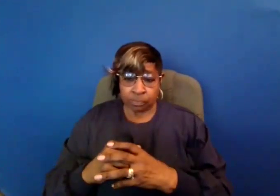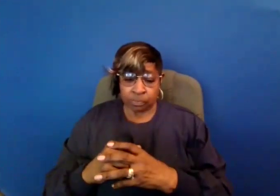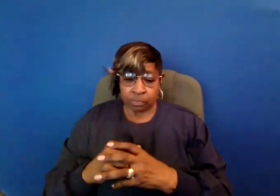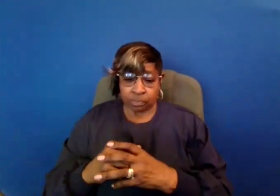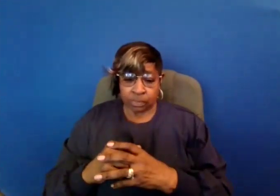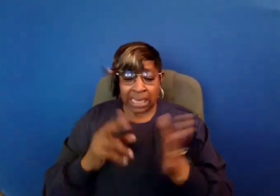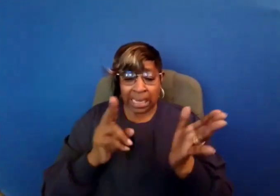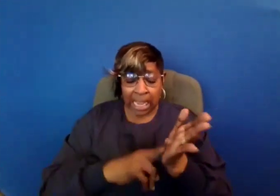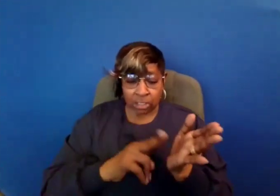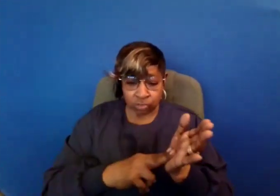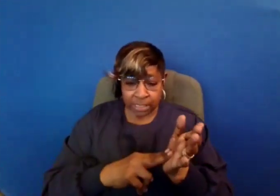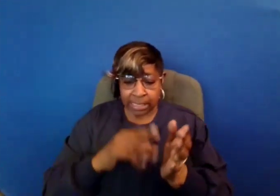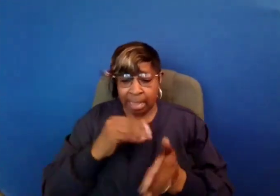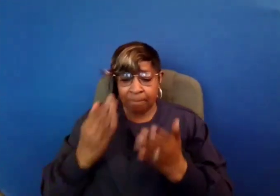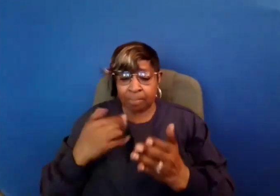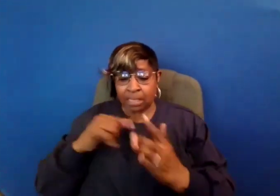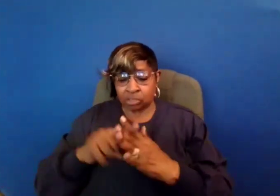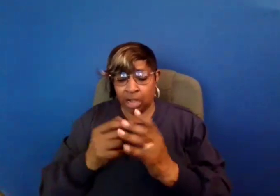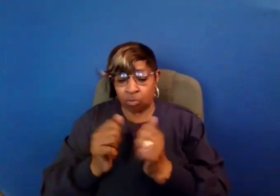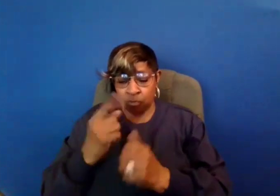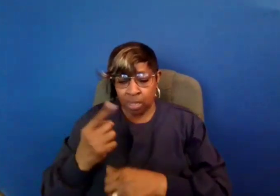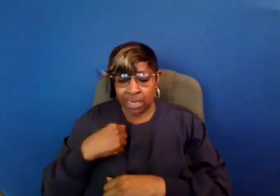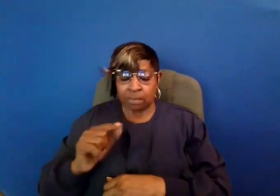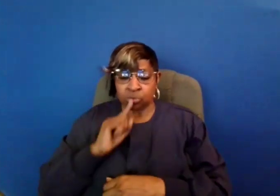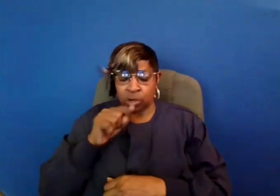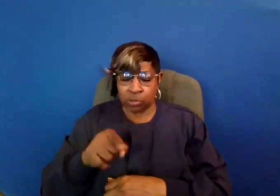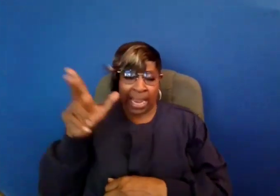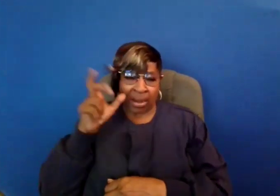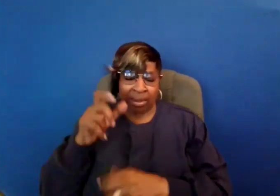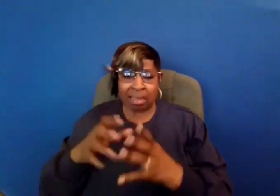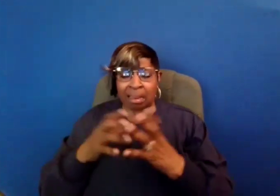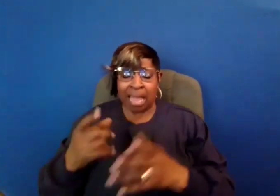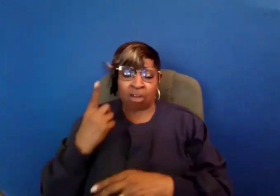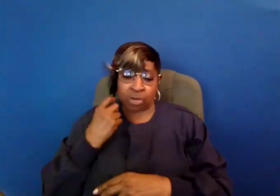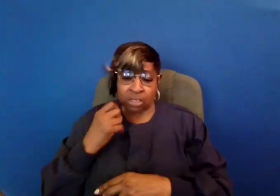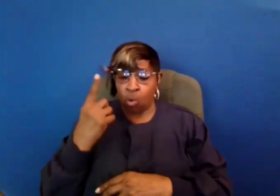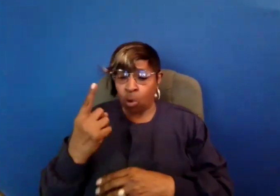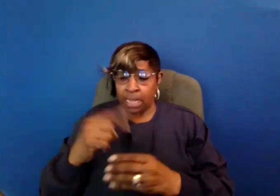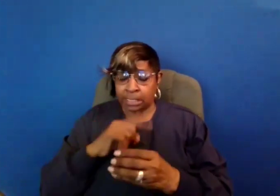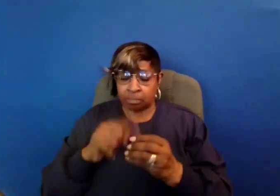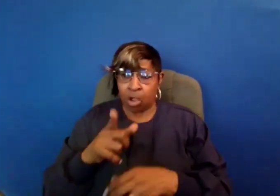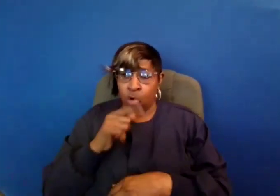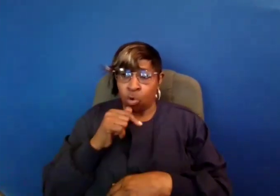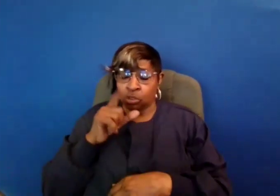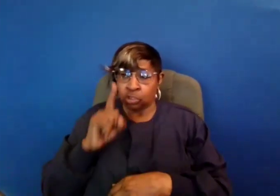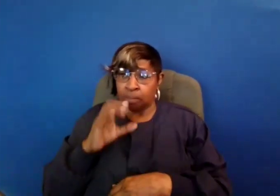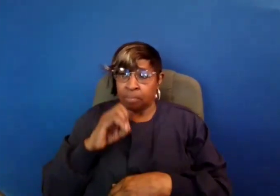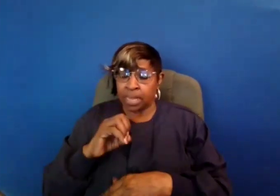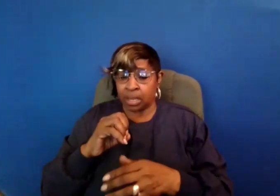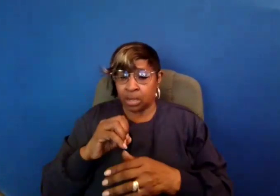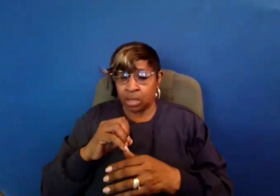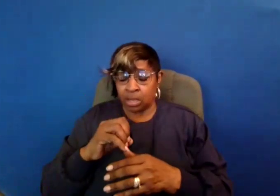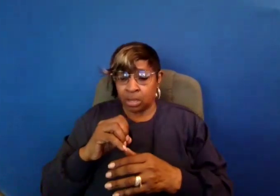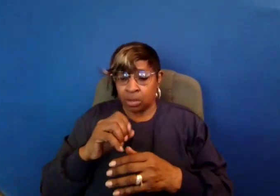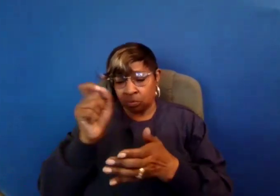about contracts, and maybe I'll start with one that I'm sure you're hearing a lot recently, Odell. One is about who should be drafting your